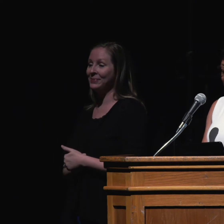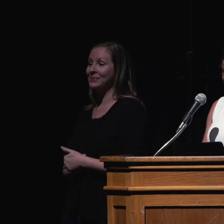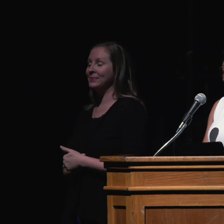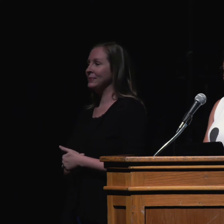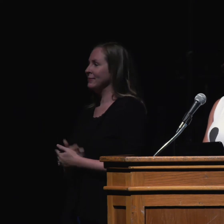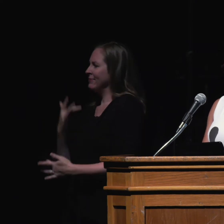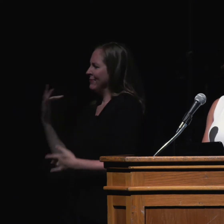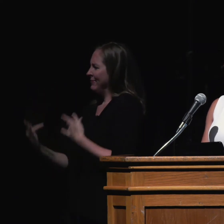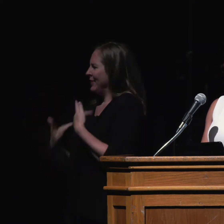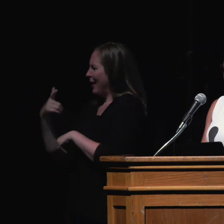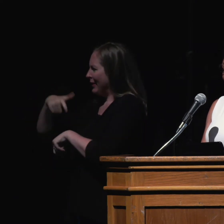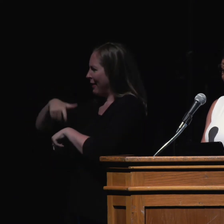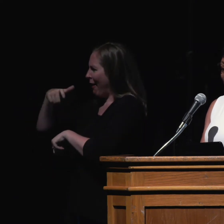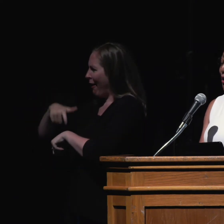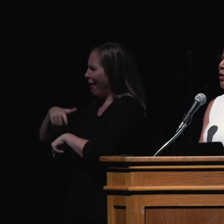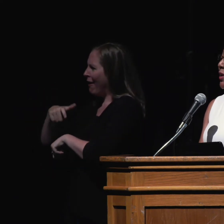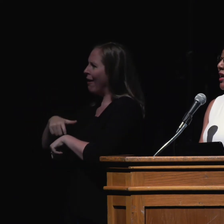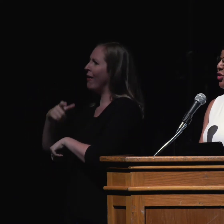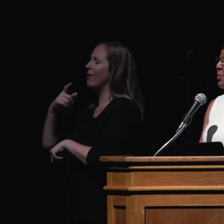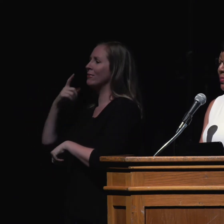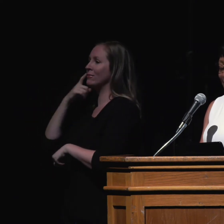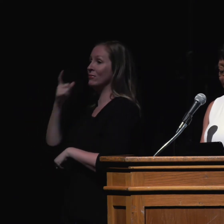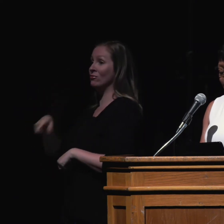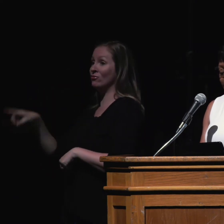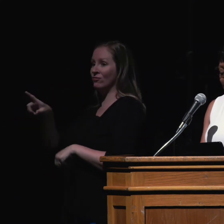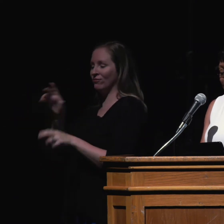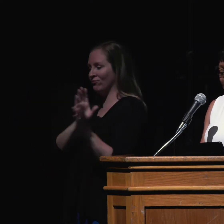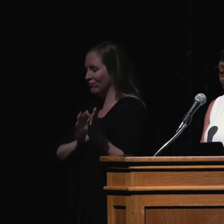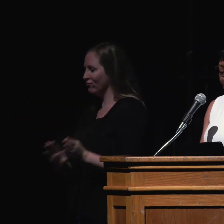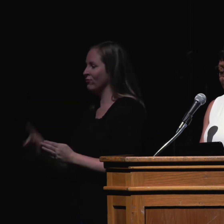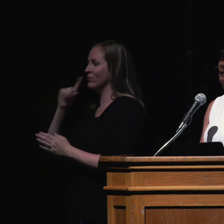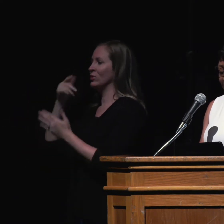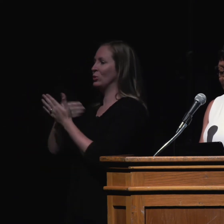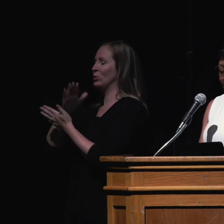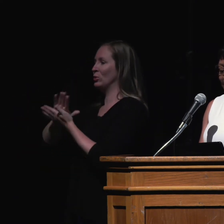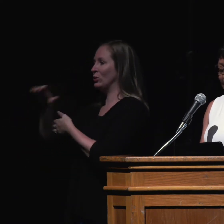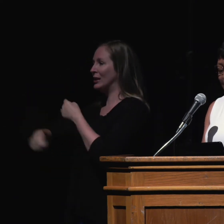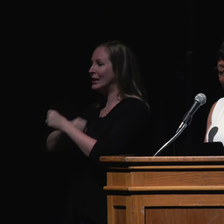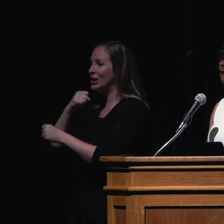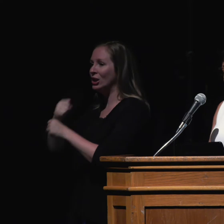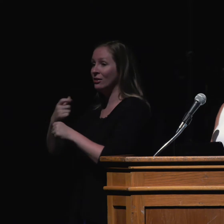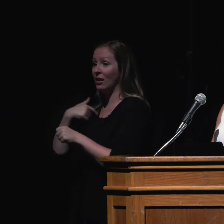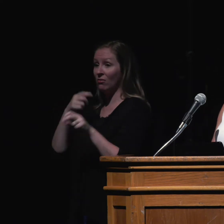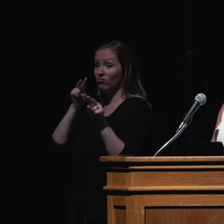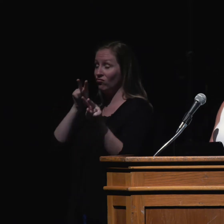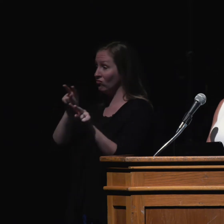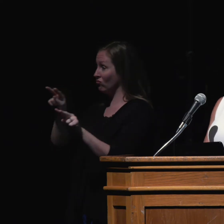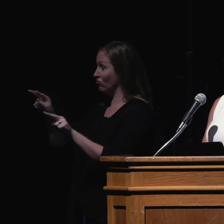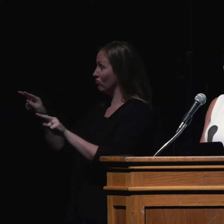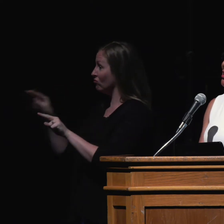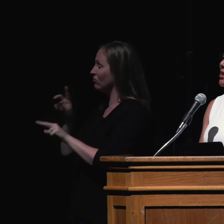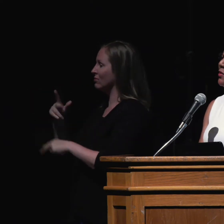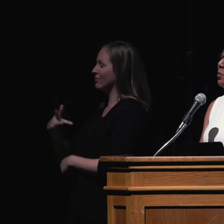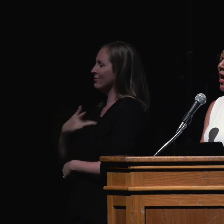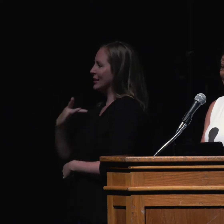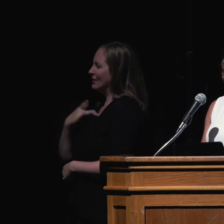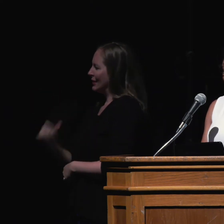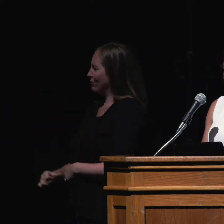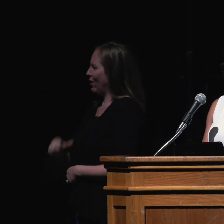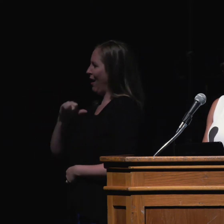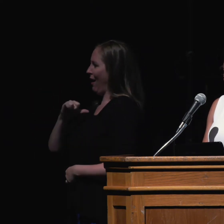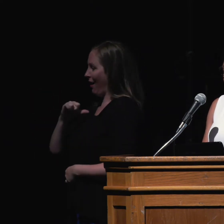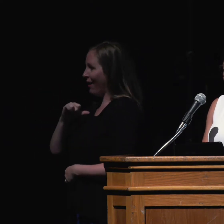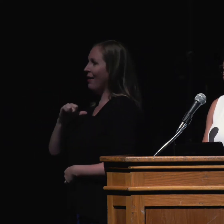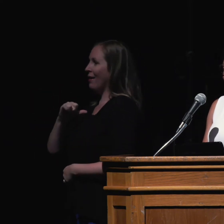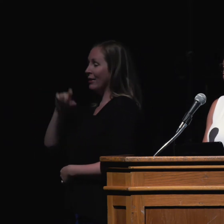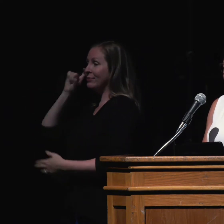What an exciting time this is for you as you prepare for a new school year. As I look out among you, I feel a great sense of pride